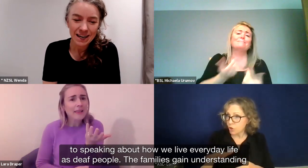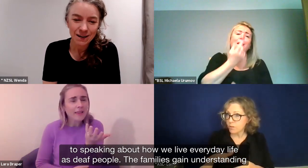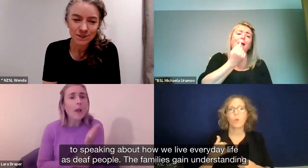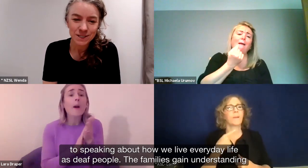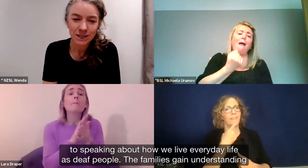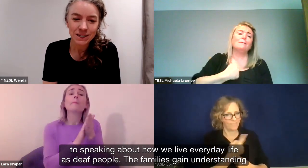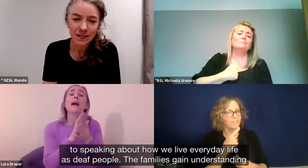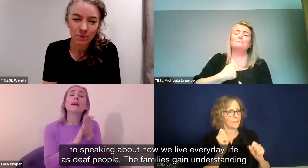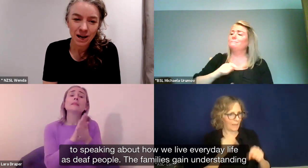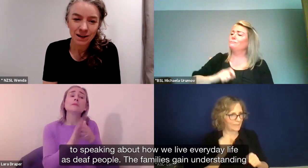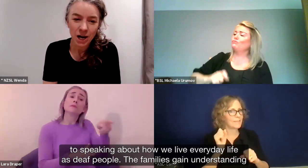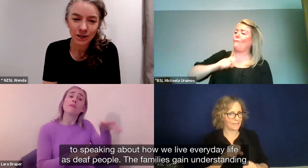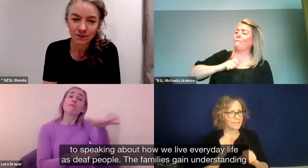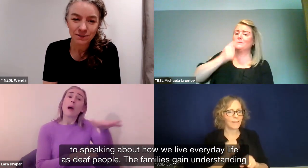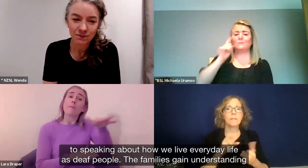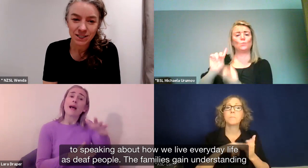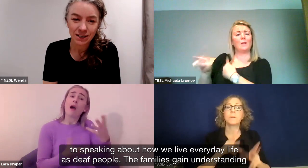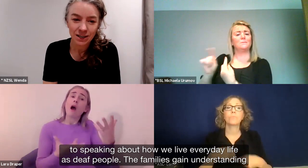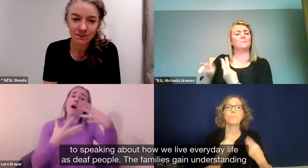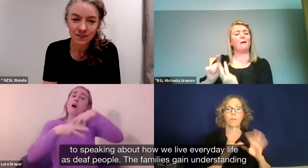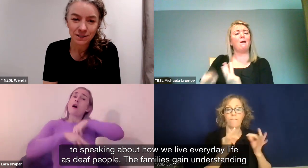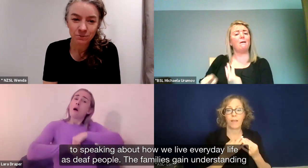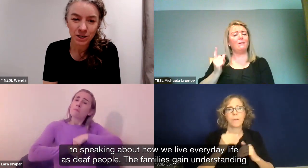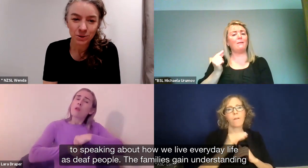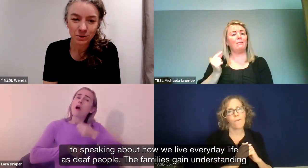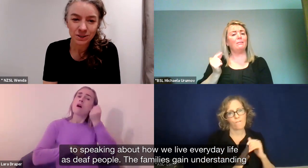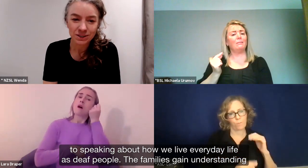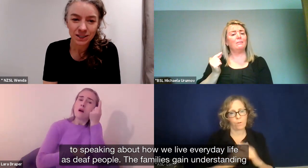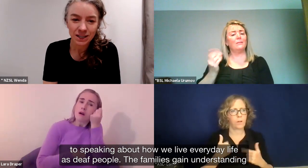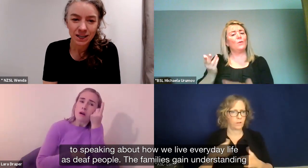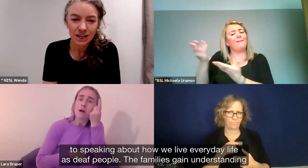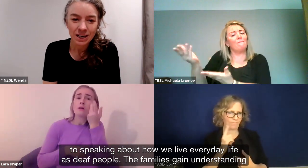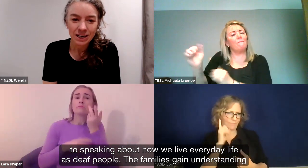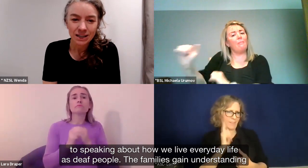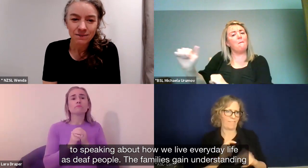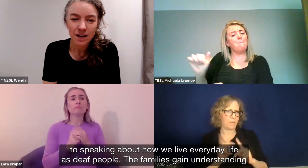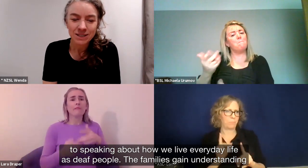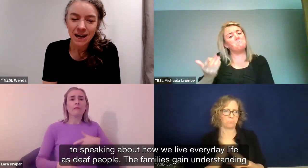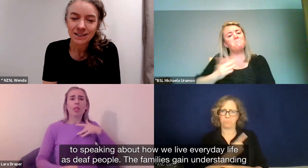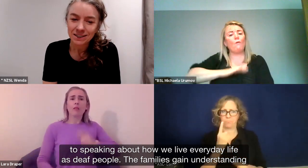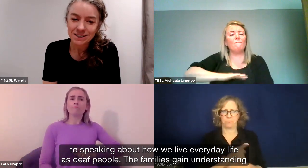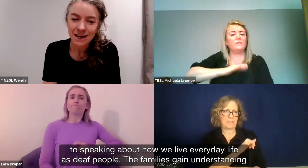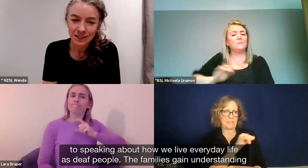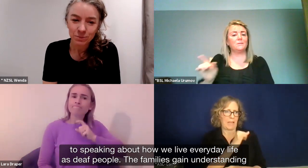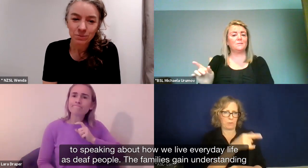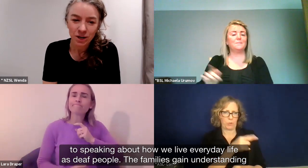to speaking about how we live everyday life as deaf people. The families gain understanding bit by